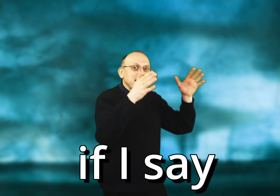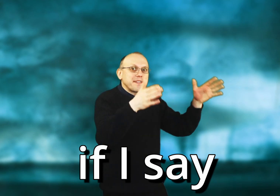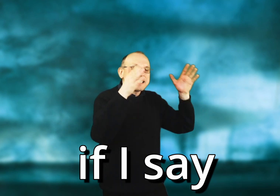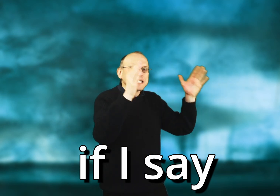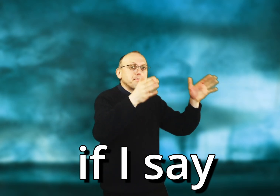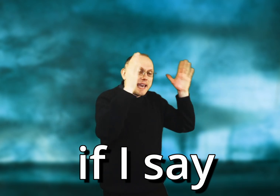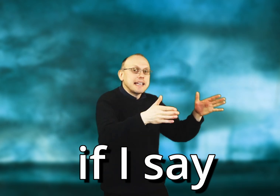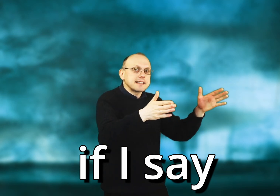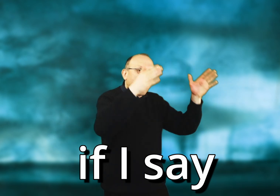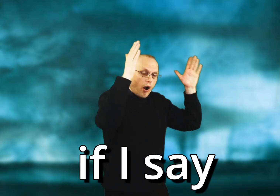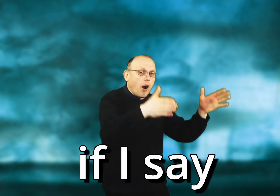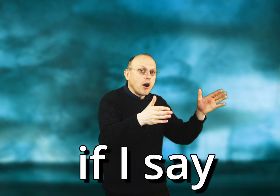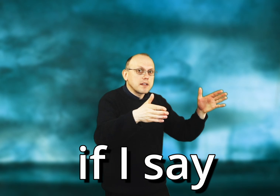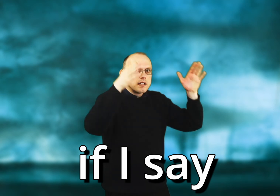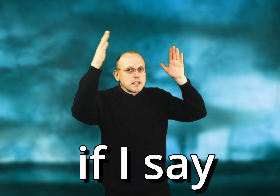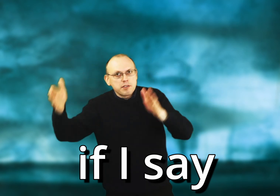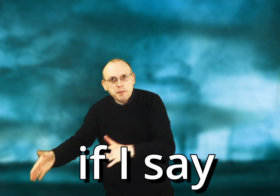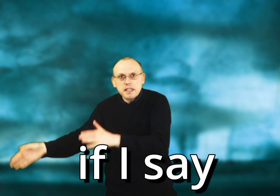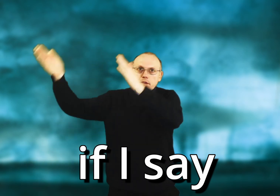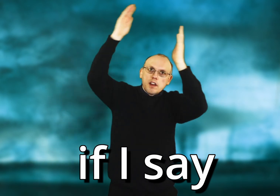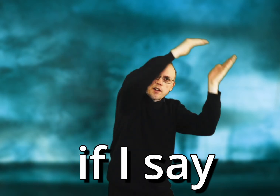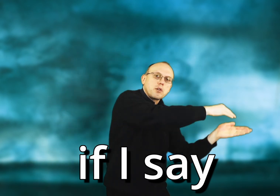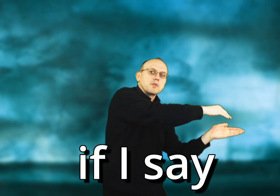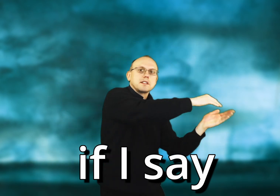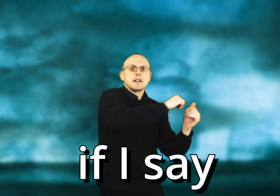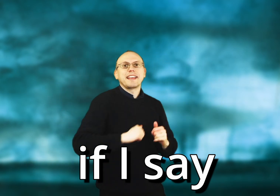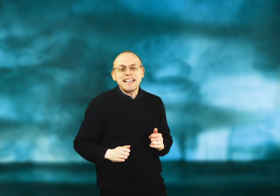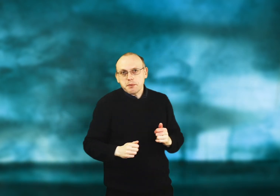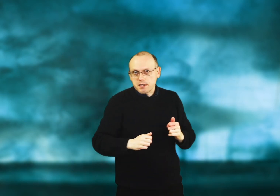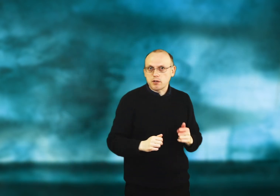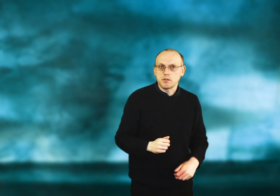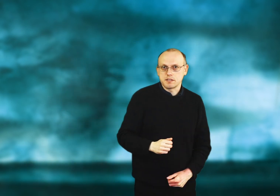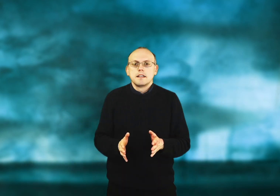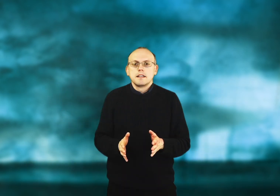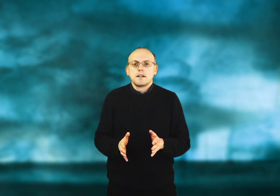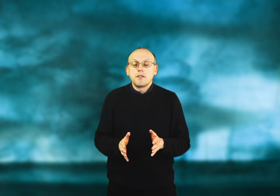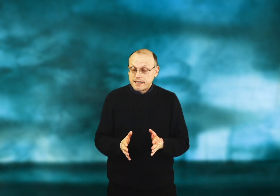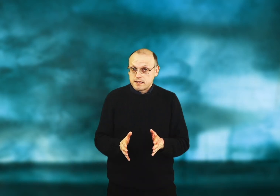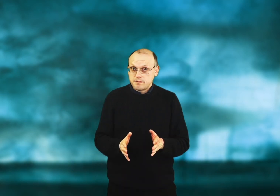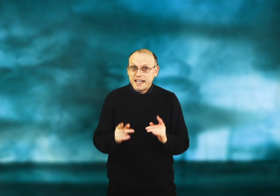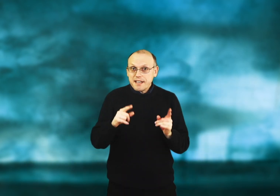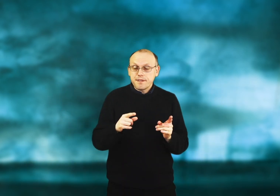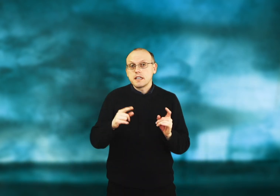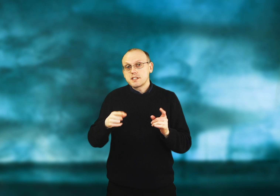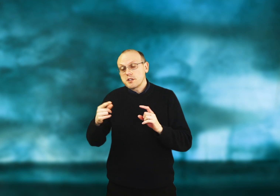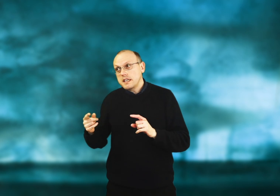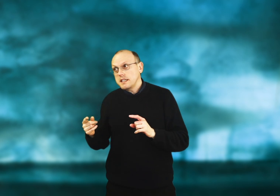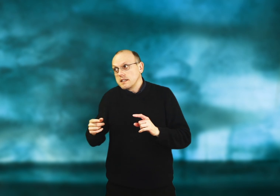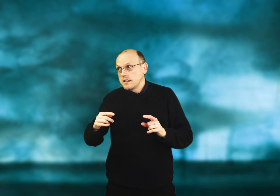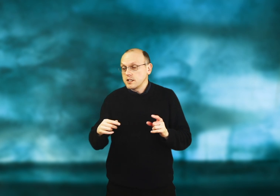say depends on the meaning of another clause, the independent clause. Right. If is a